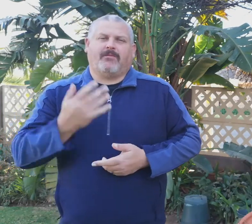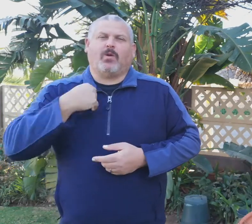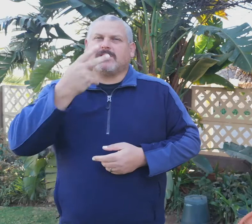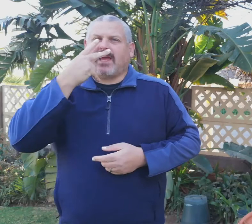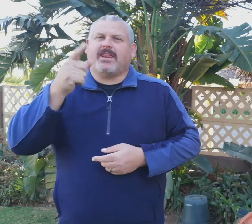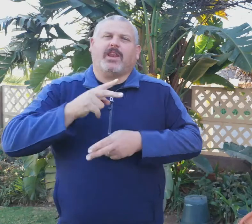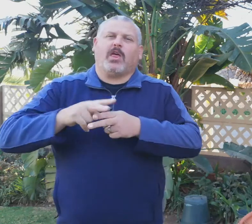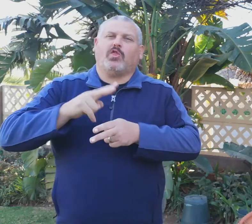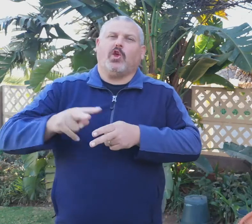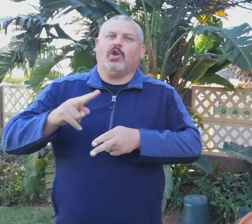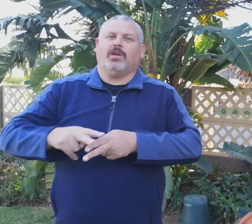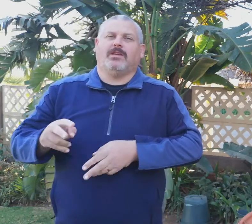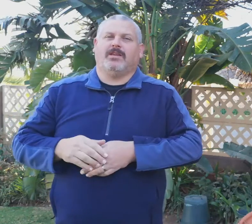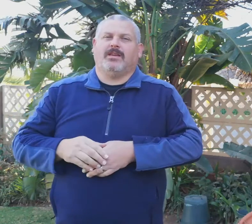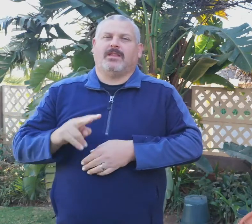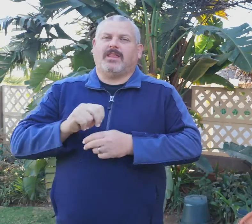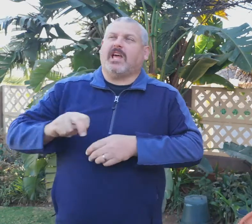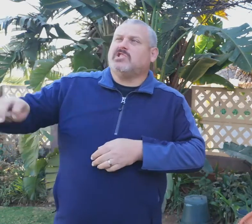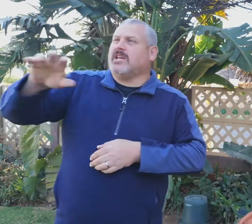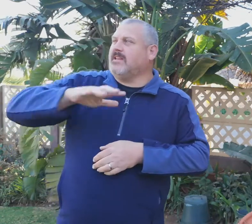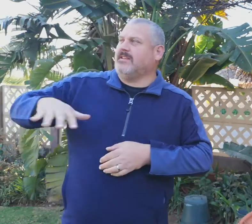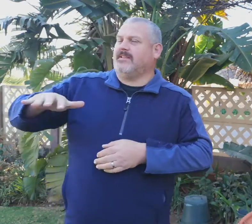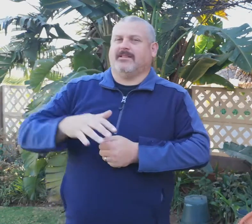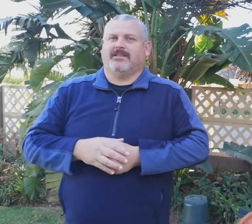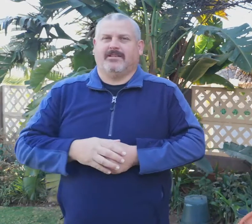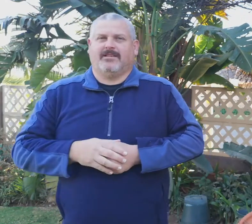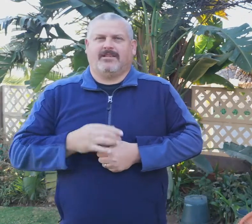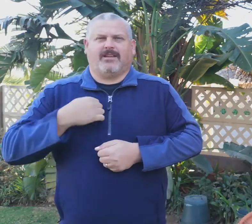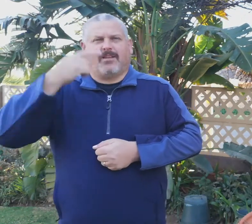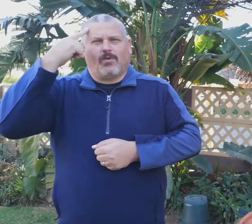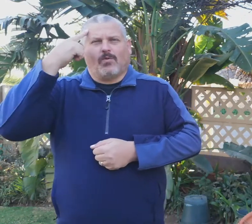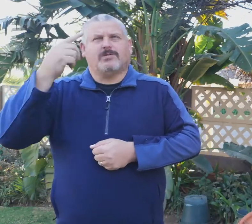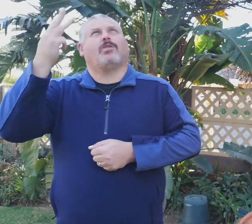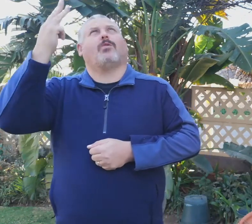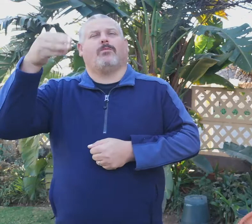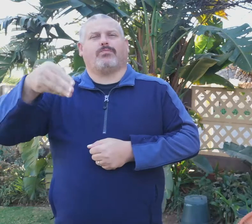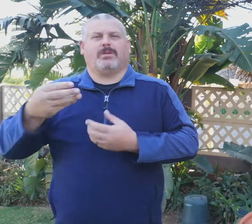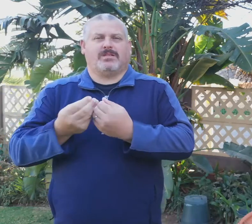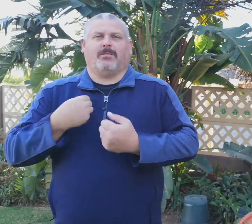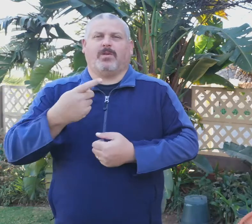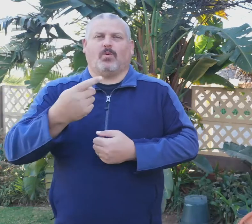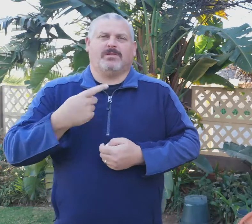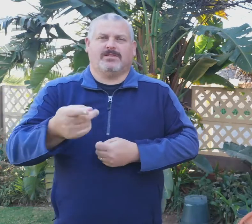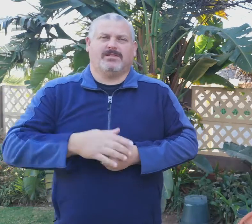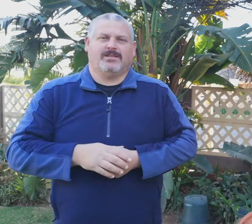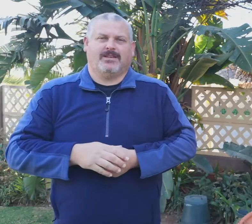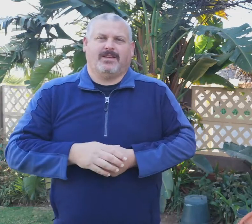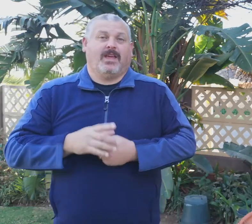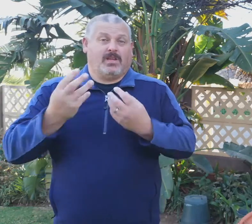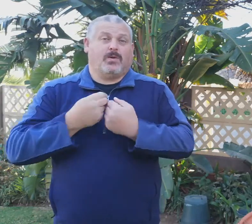Wanneer ons kyk na die natuur, nature, en dink ons, God staan met ons. He's with